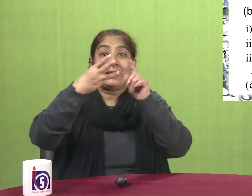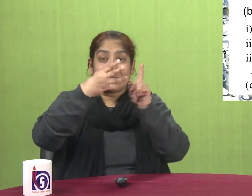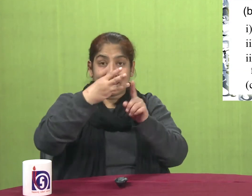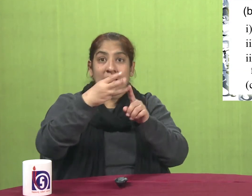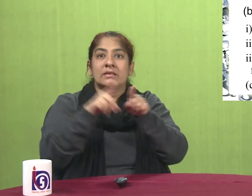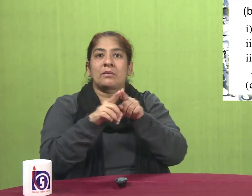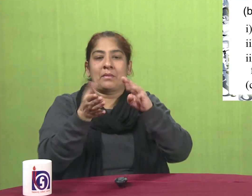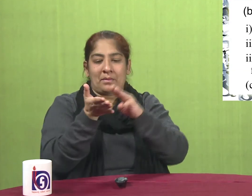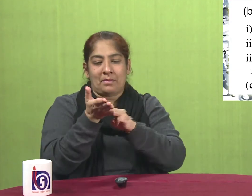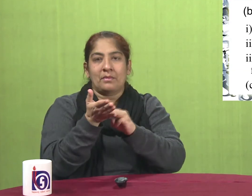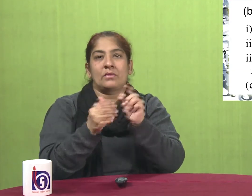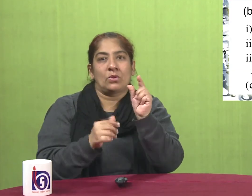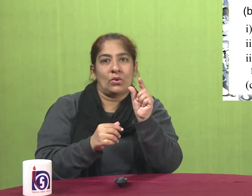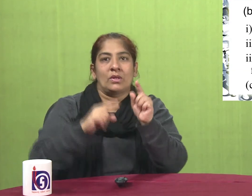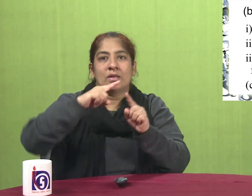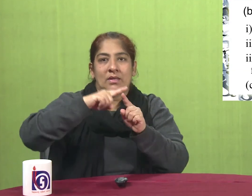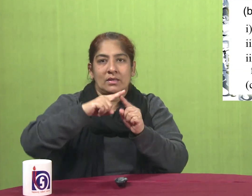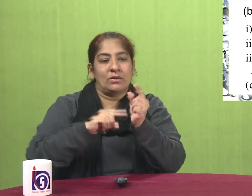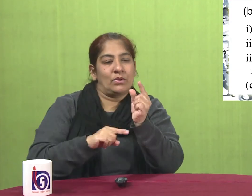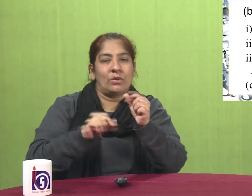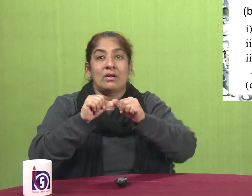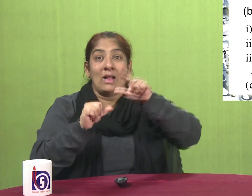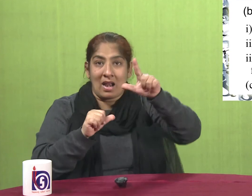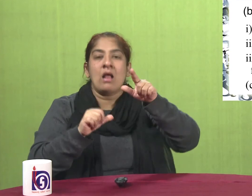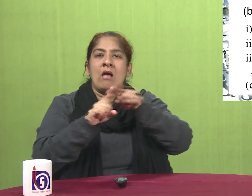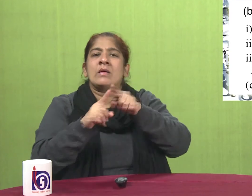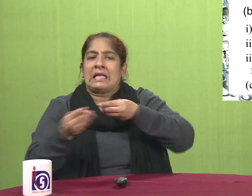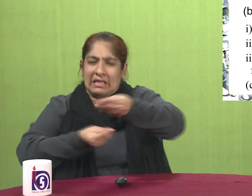Third is distribute mutual funds